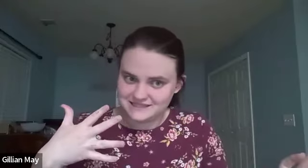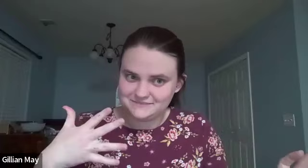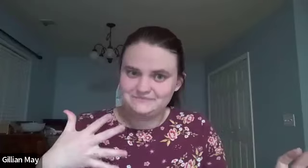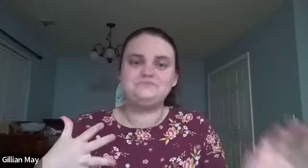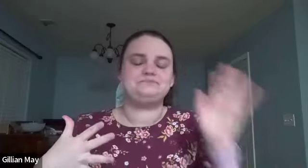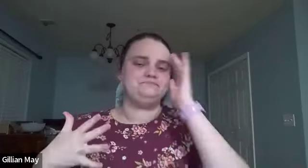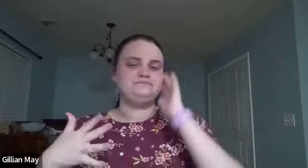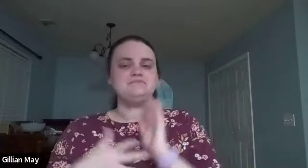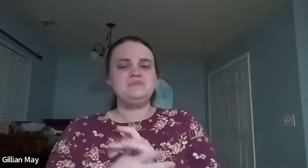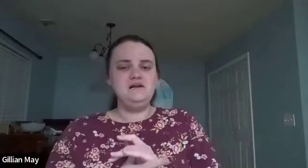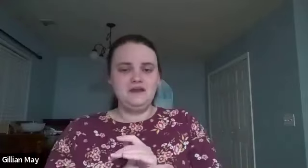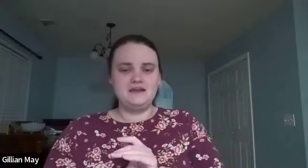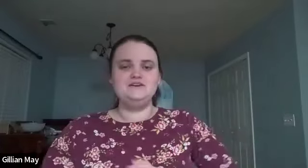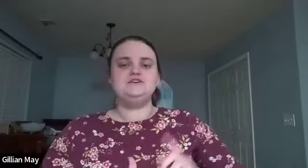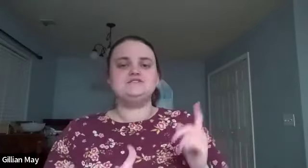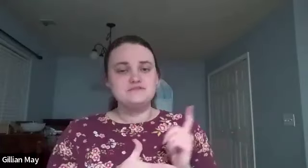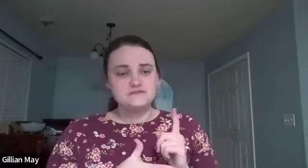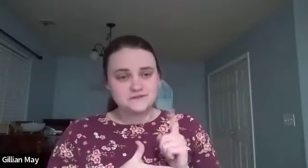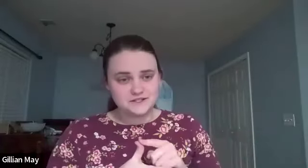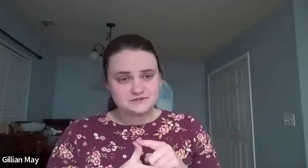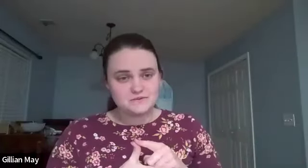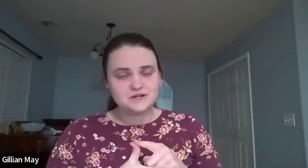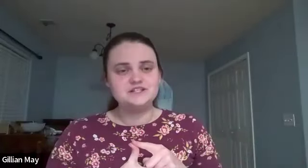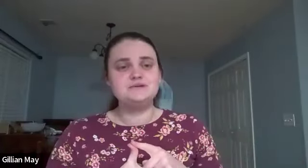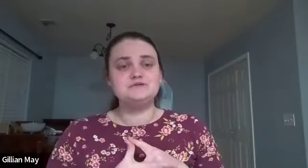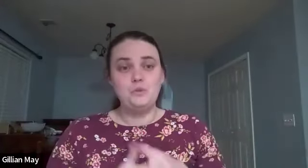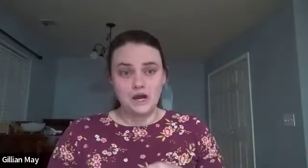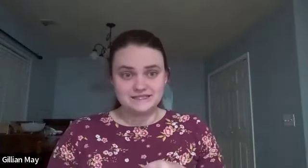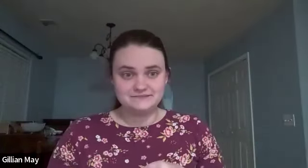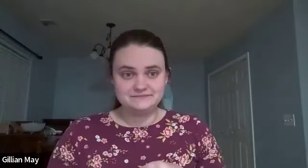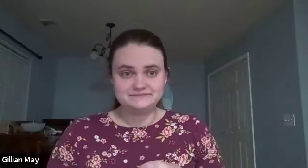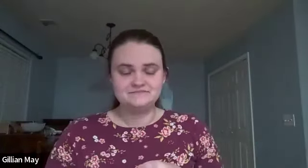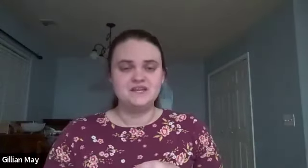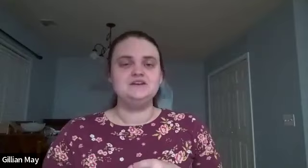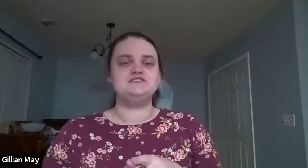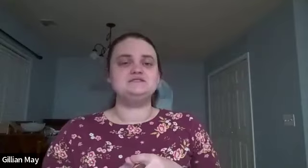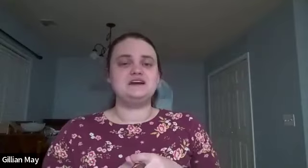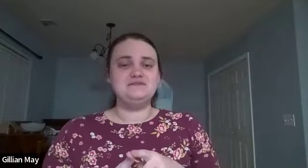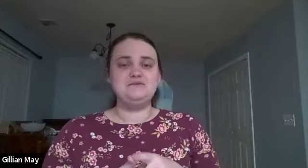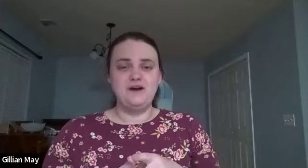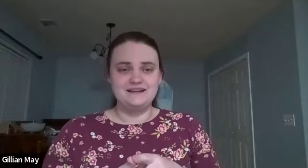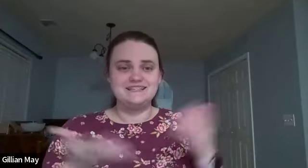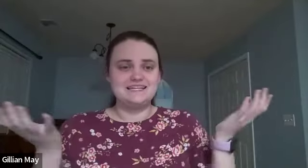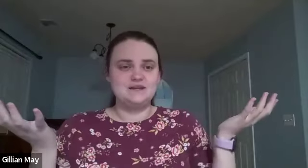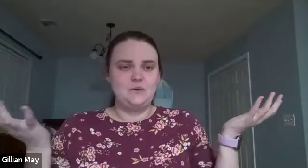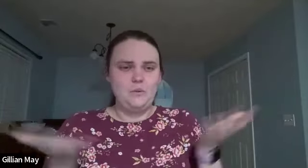sentences. Okay, so the first one we're going to do is what. So the sign for what is